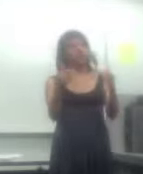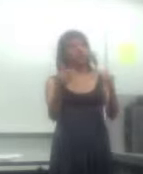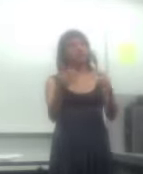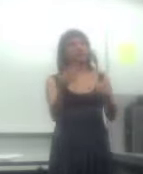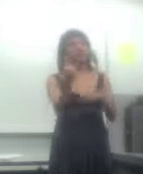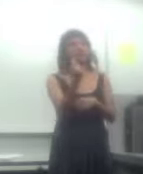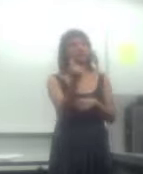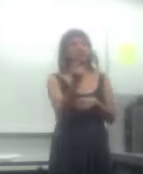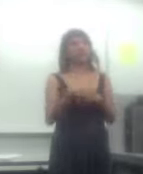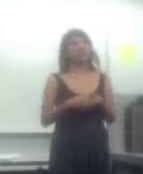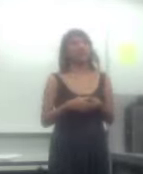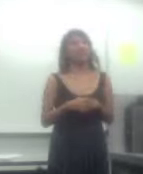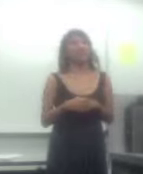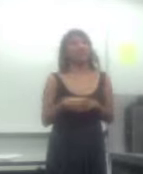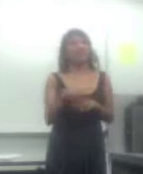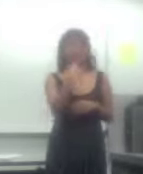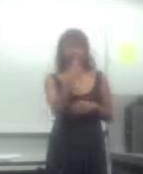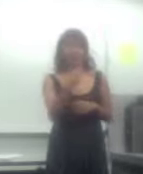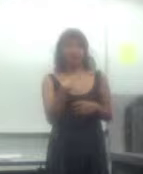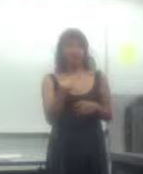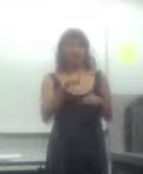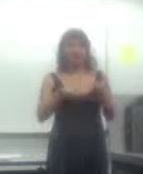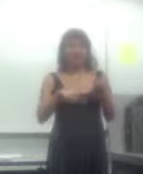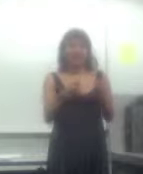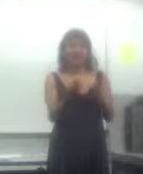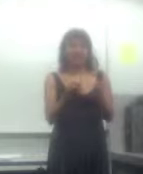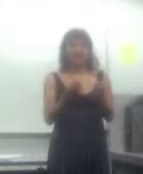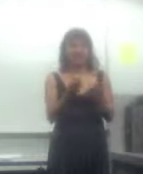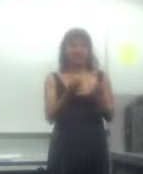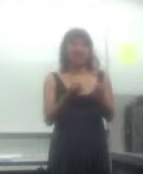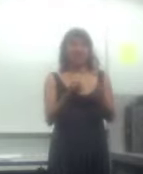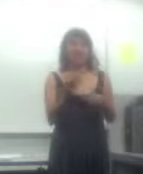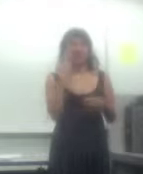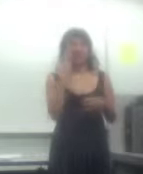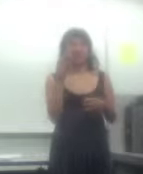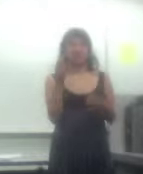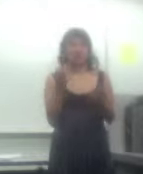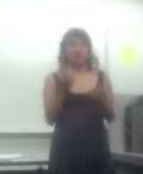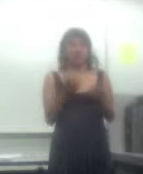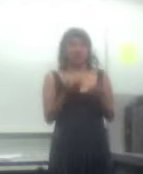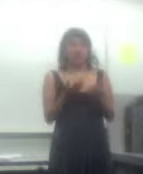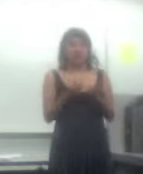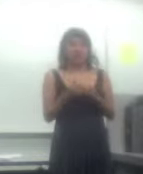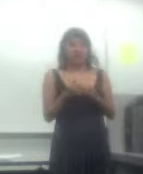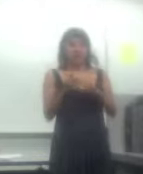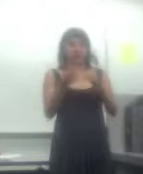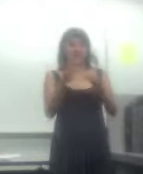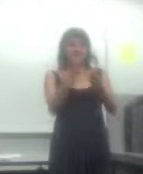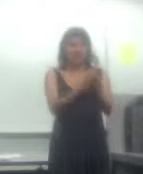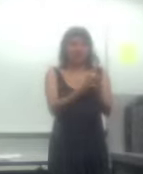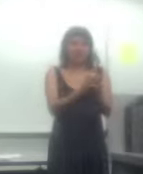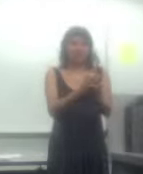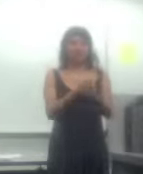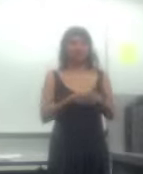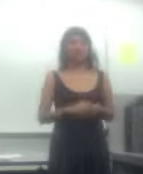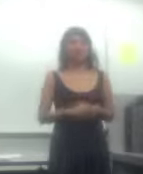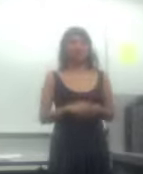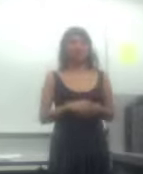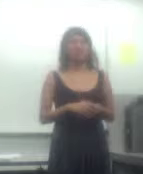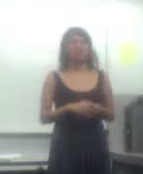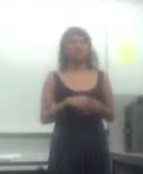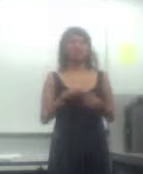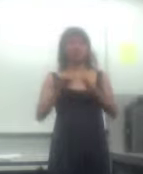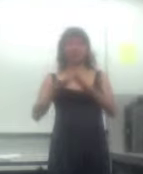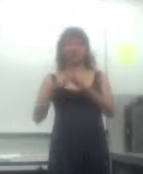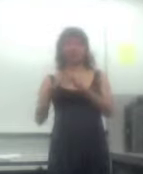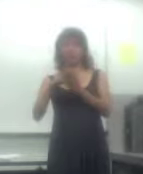stop. So when the beginners were learning how to stop, I was also learning how to stop. And